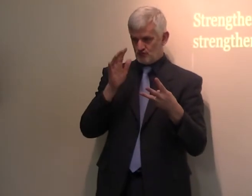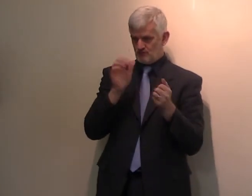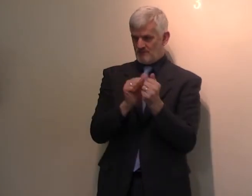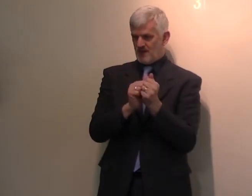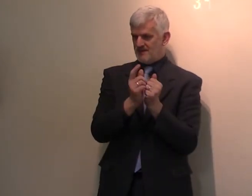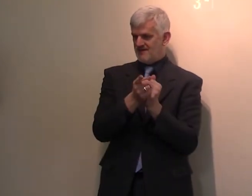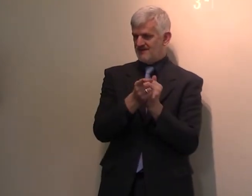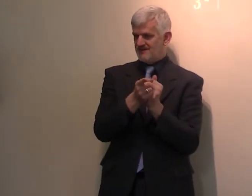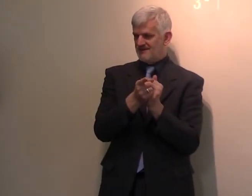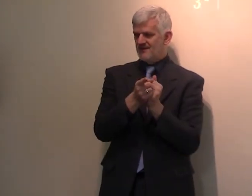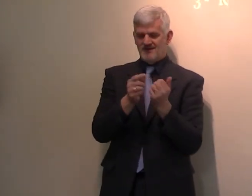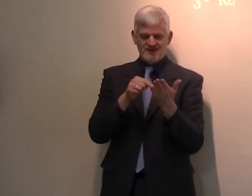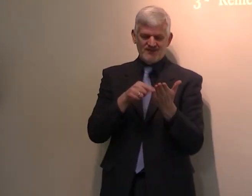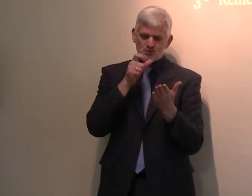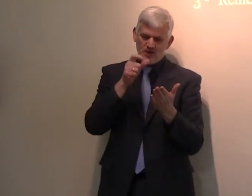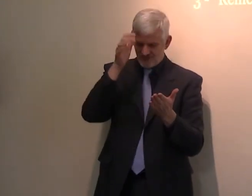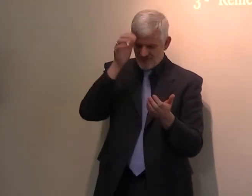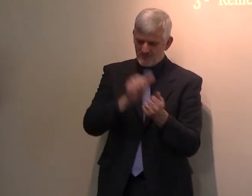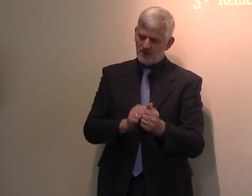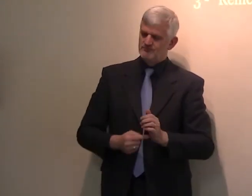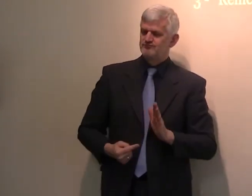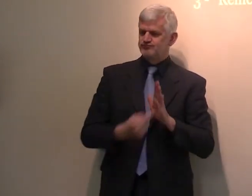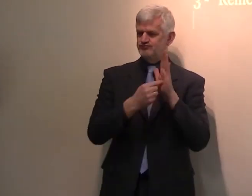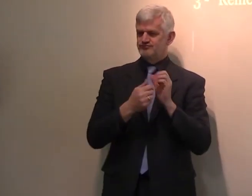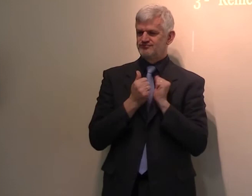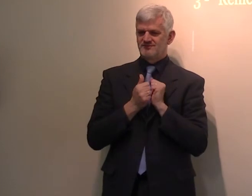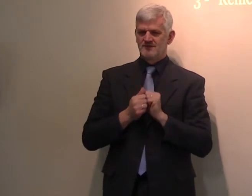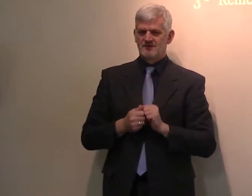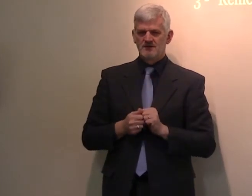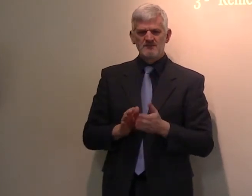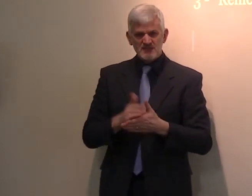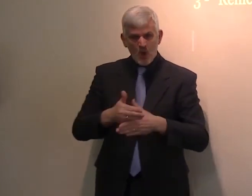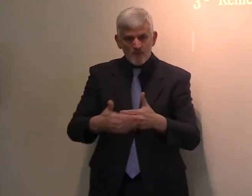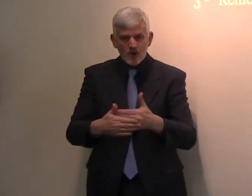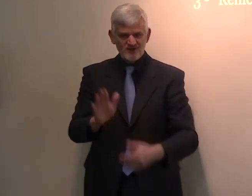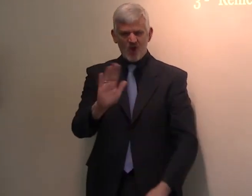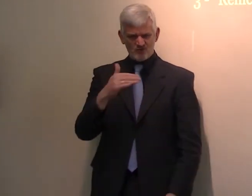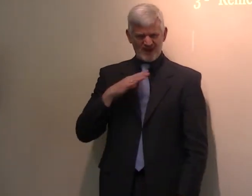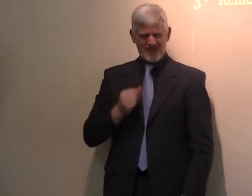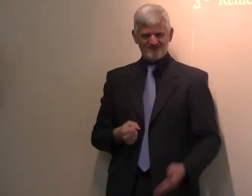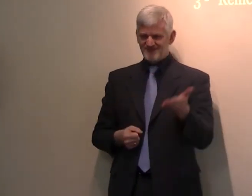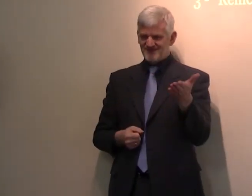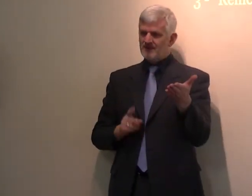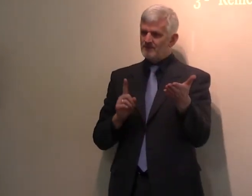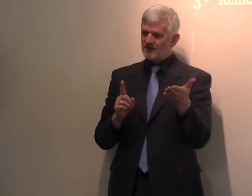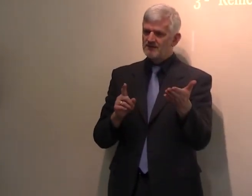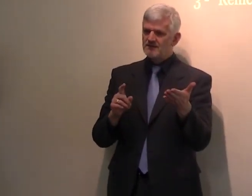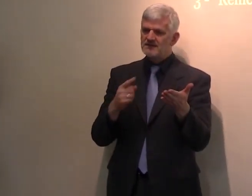remember, oh, there is so much to remember. Not do more works, because they were already doing, but reflect on the